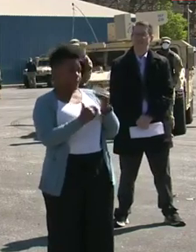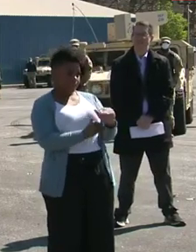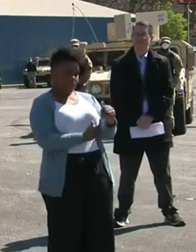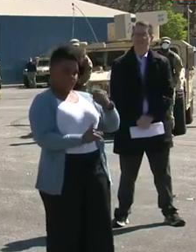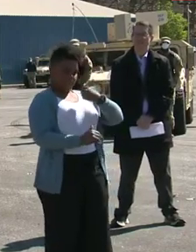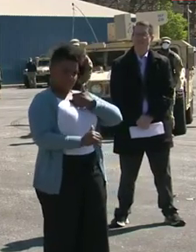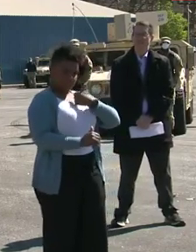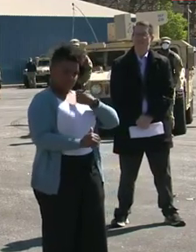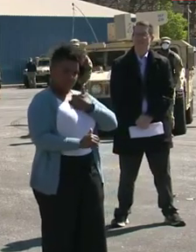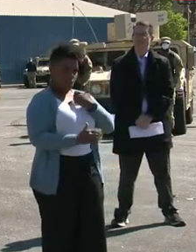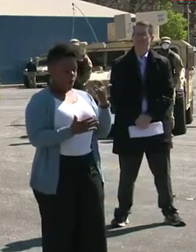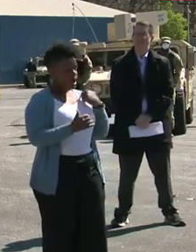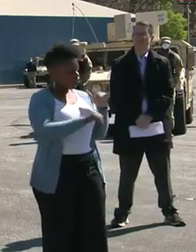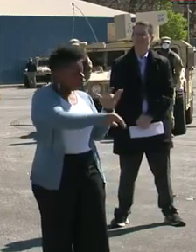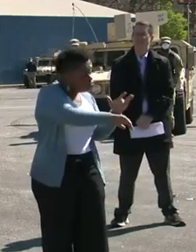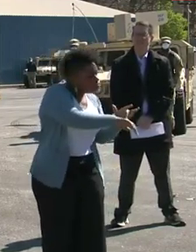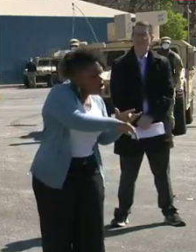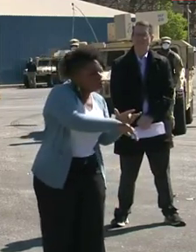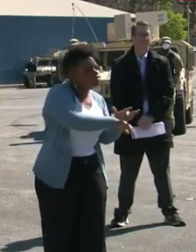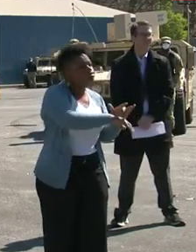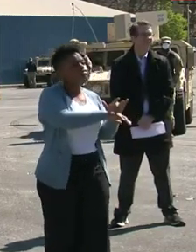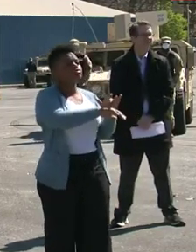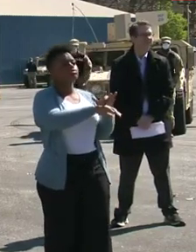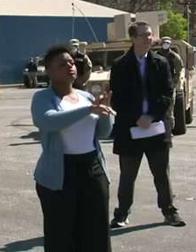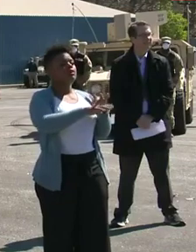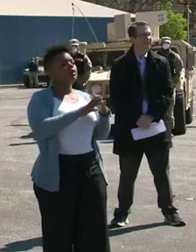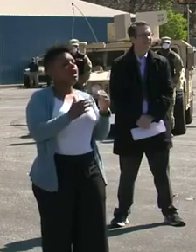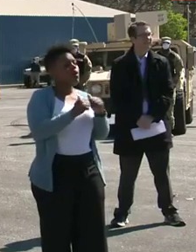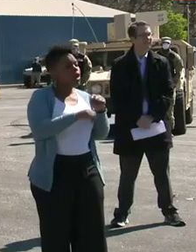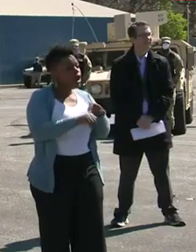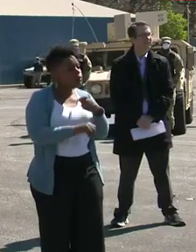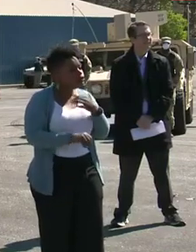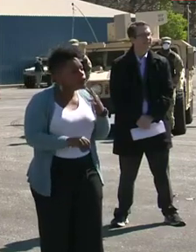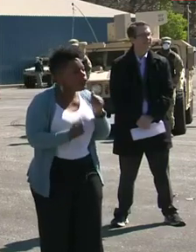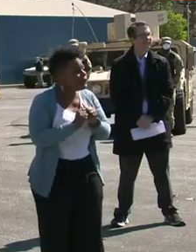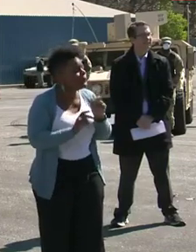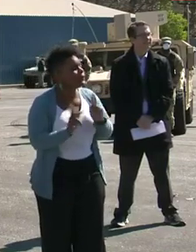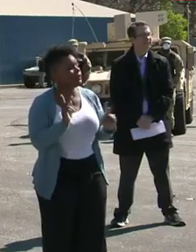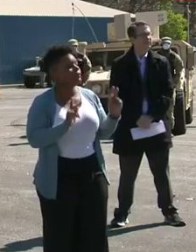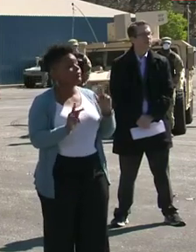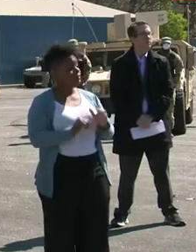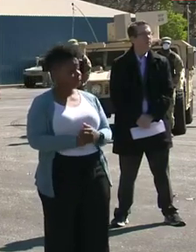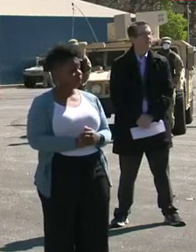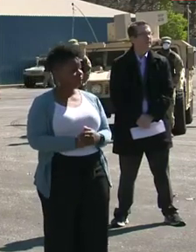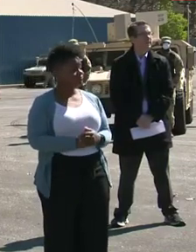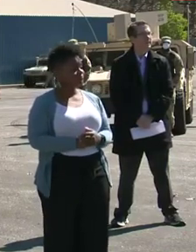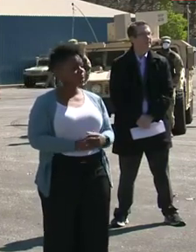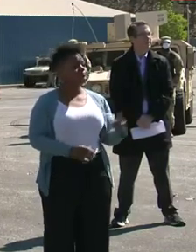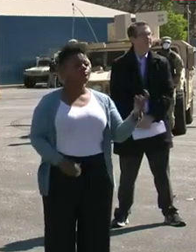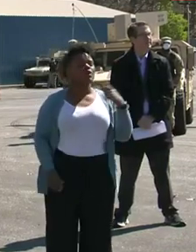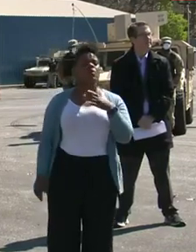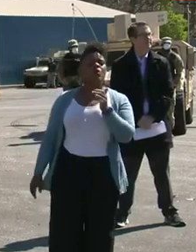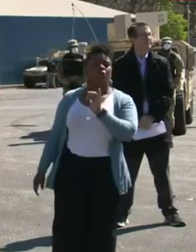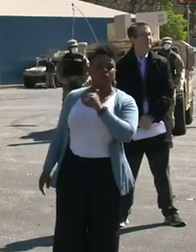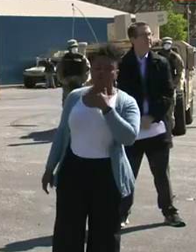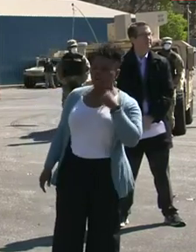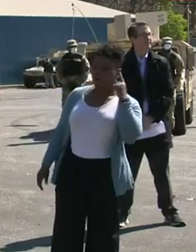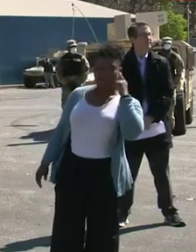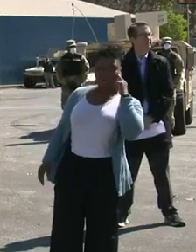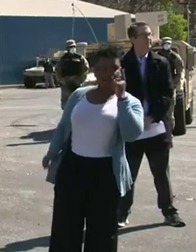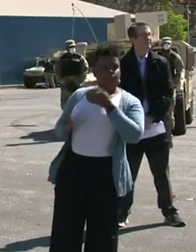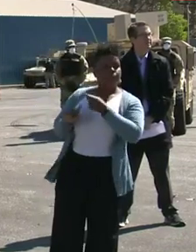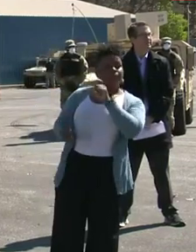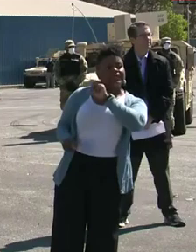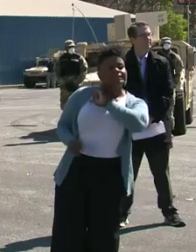limit the amount of time that I'm talking. All right, and a follow-up, we've heard from some D.C. police officers about the